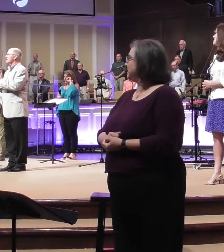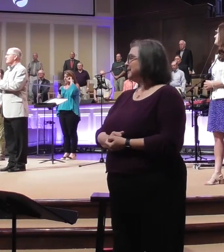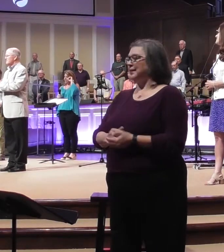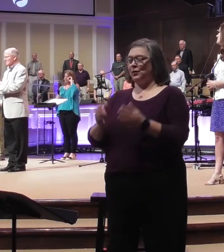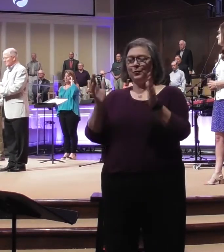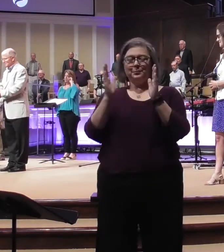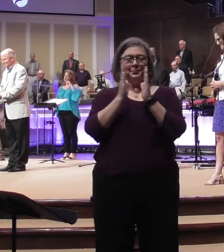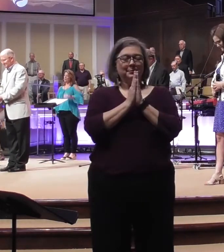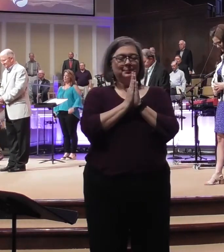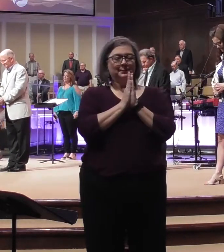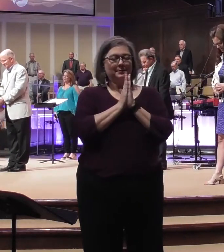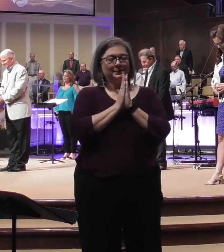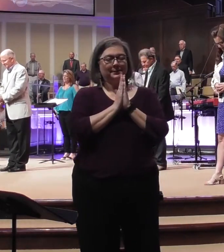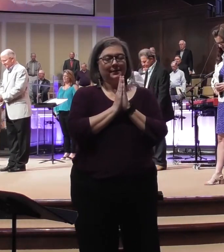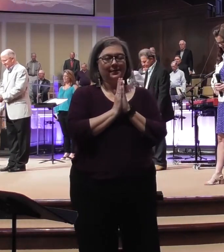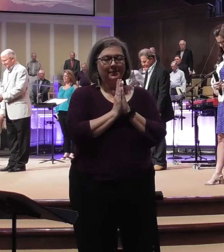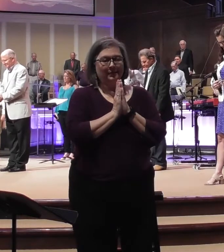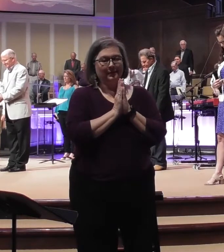Pray together.